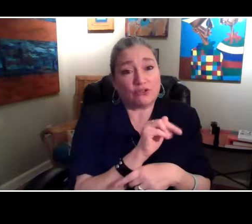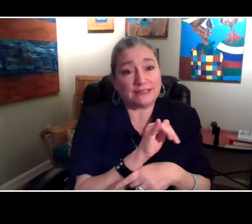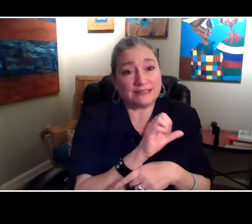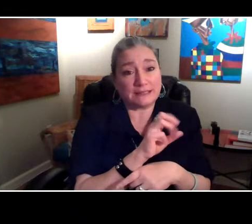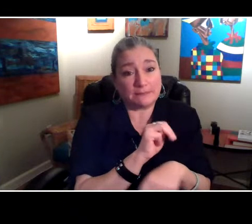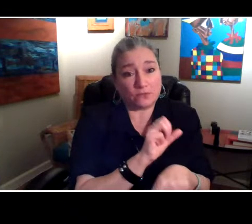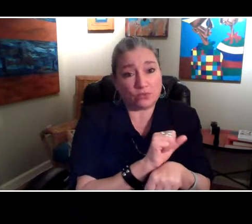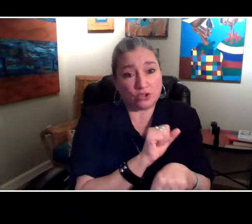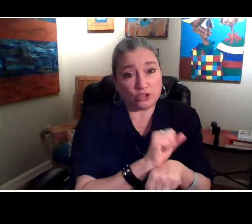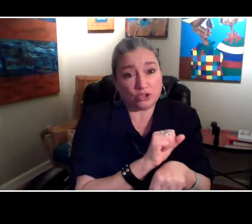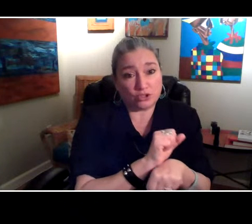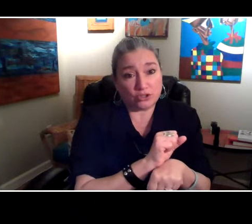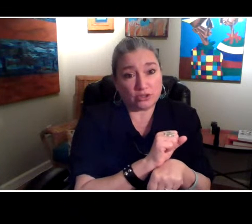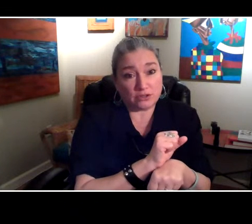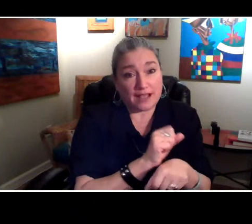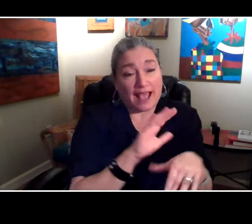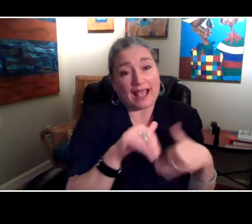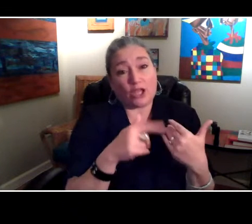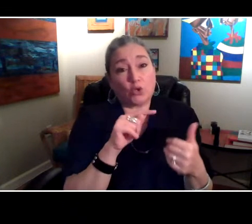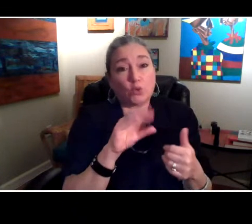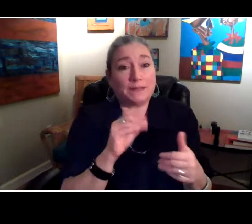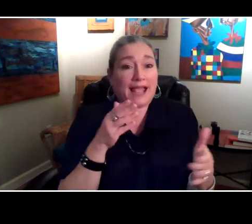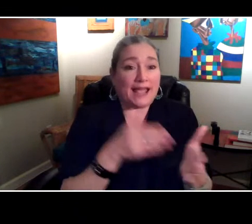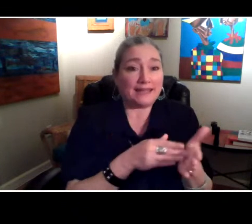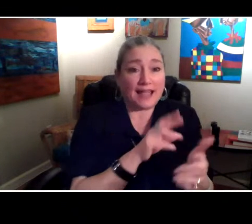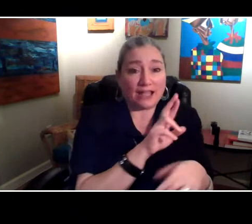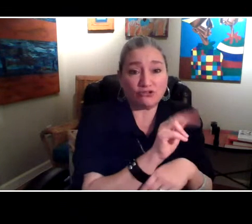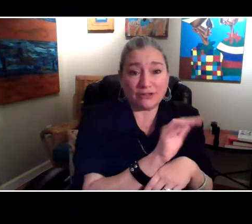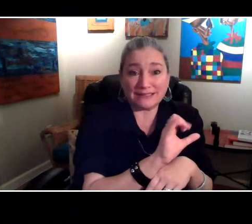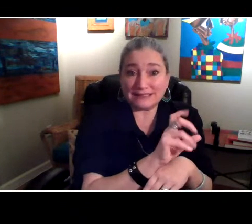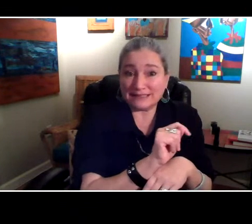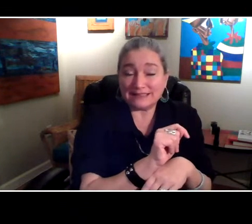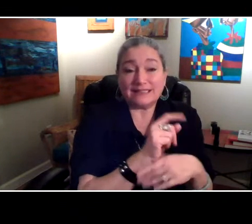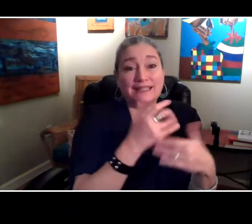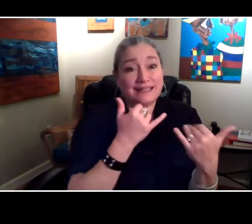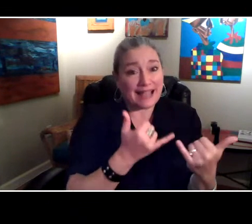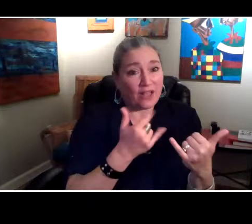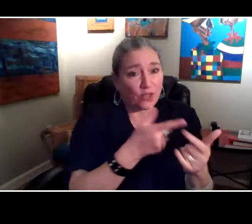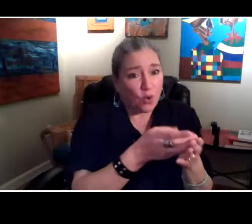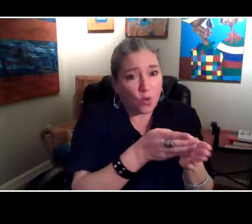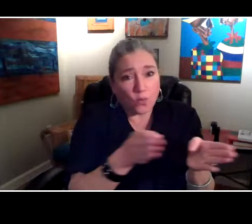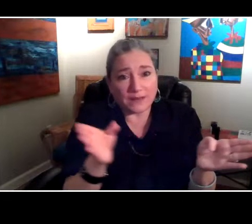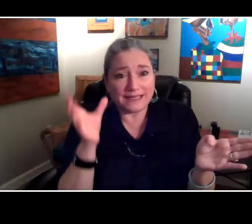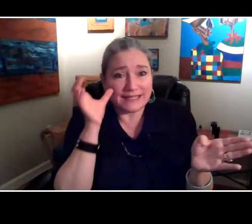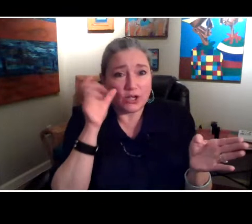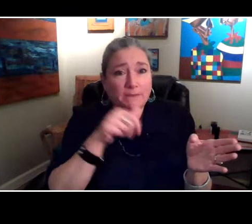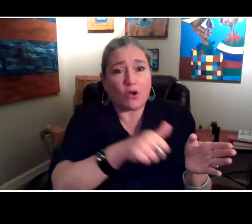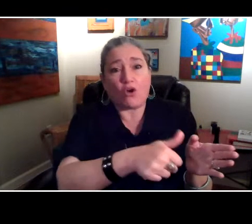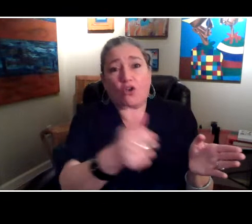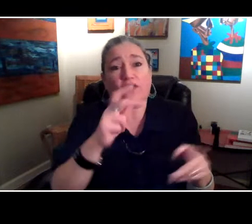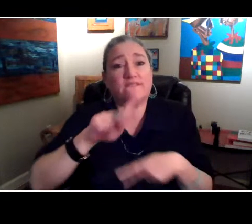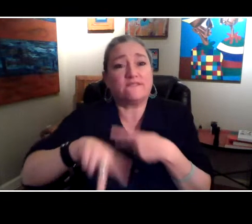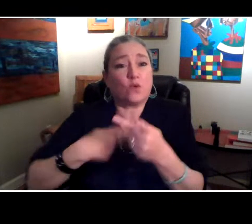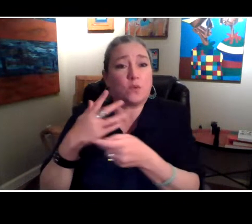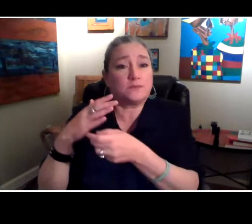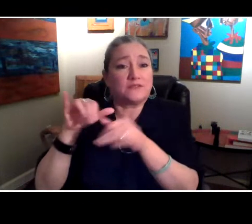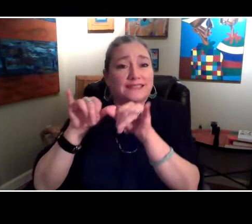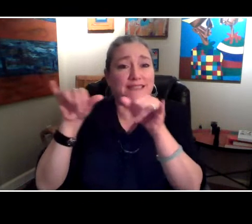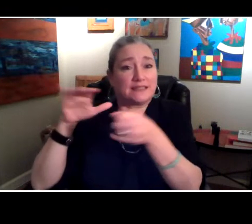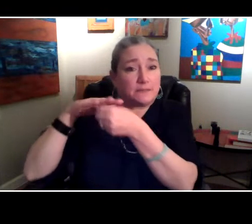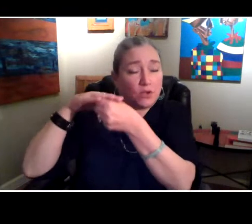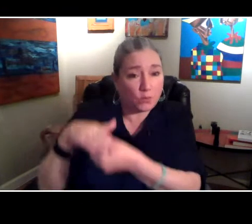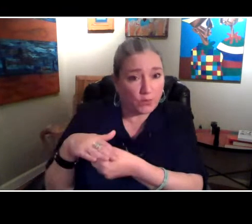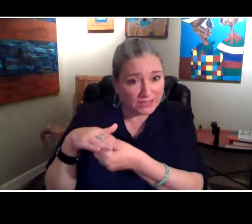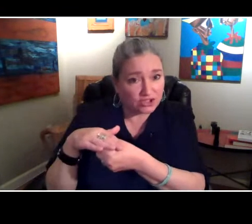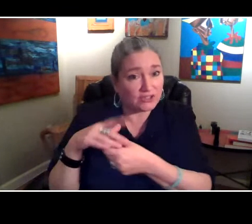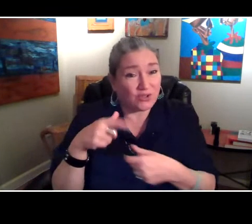to break it down. And now is a good time, because looking at anti-racism work, how do you be